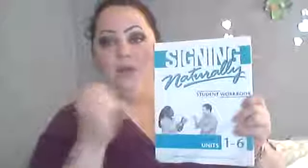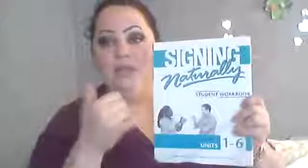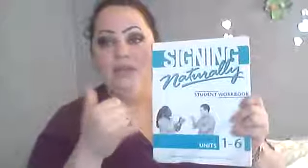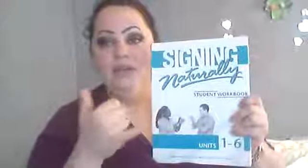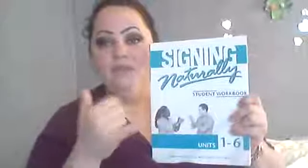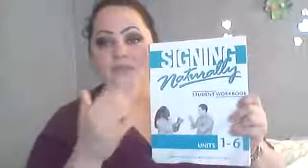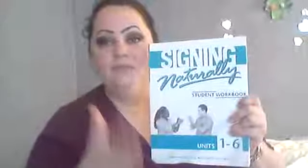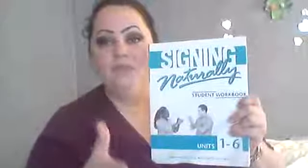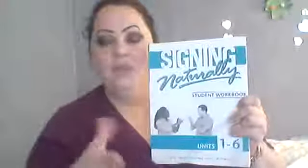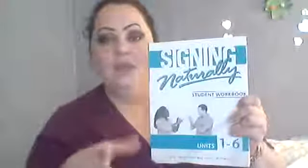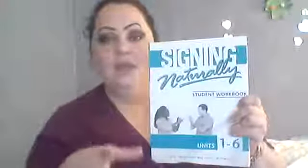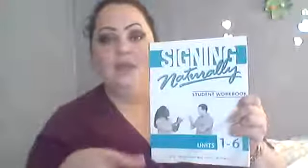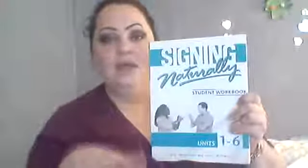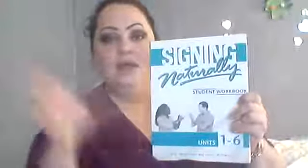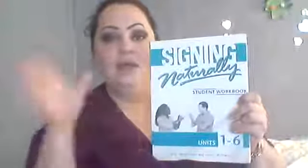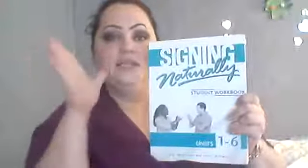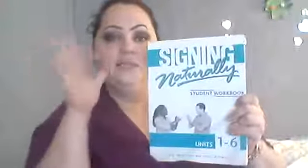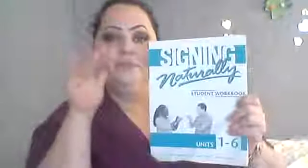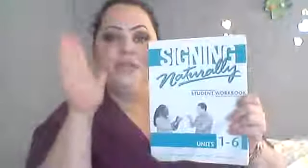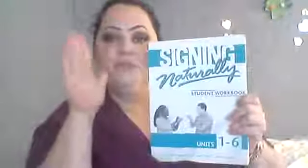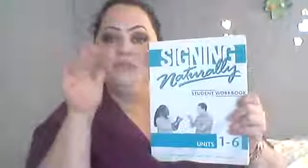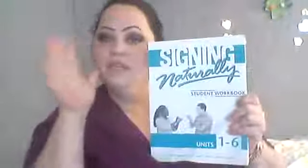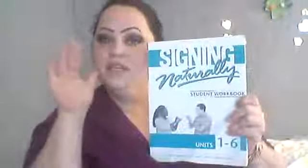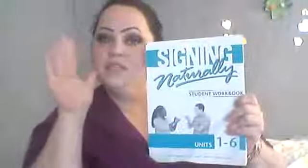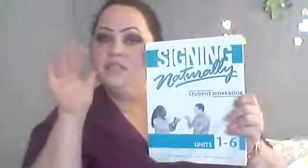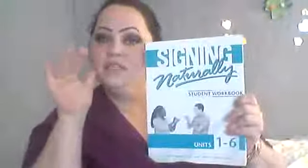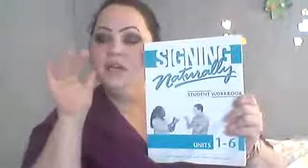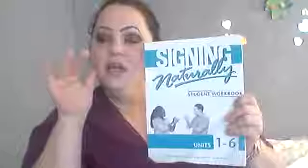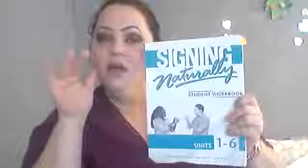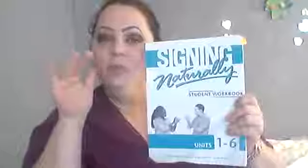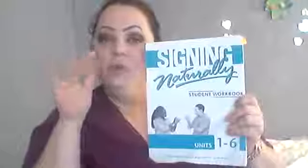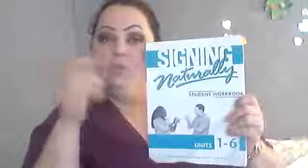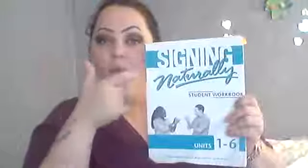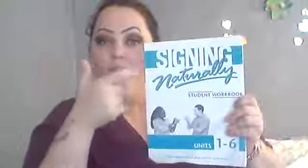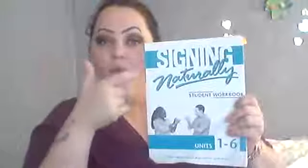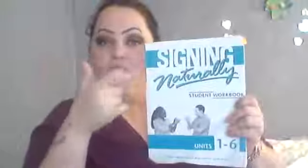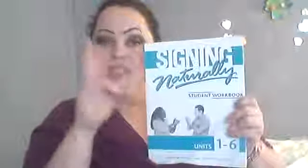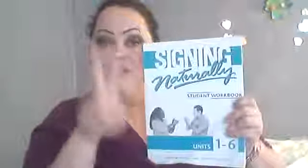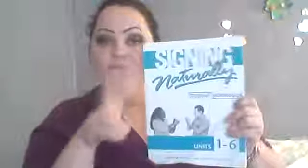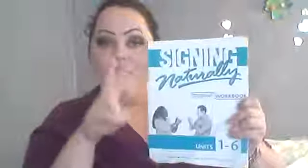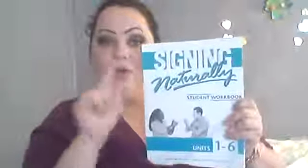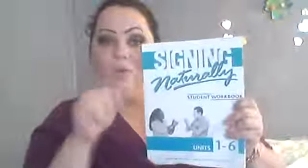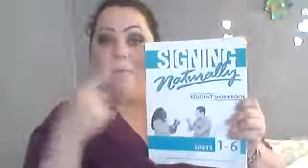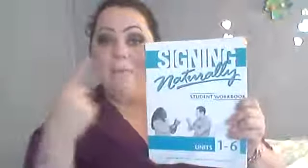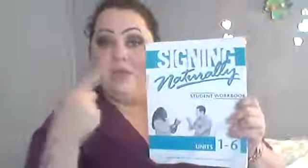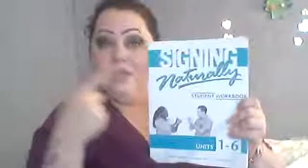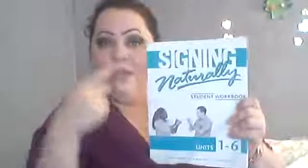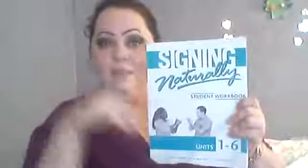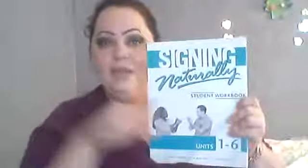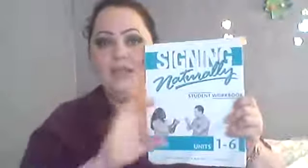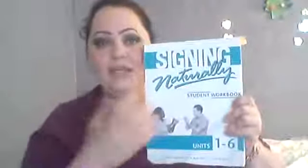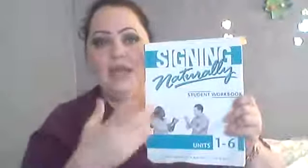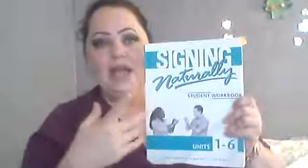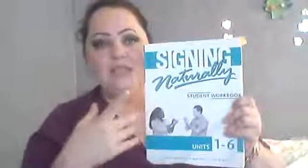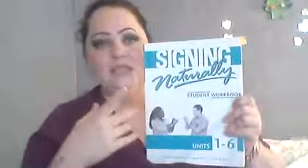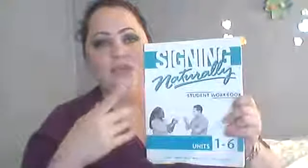player. His name sign was like this. We will be watching a video about him in class